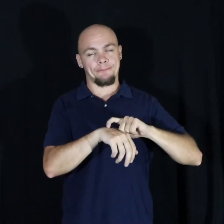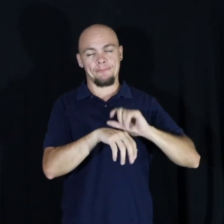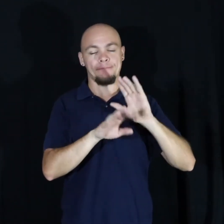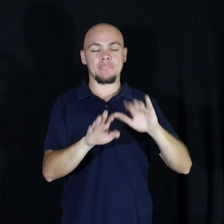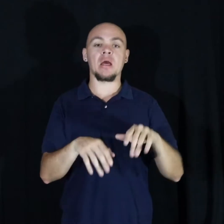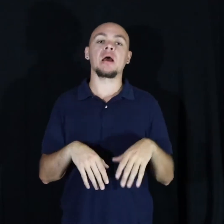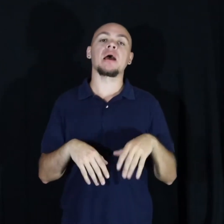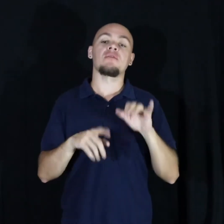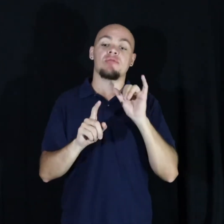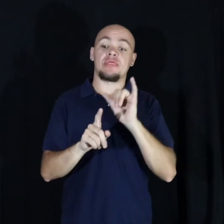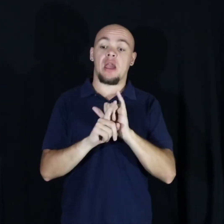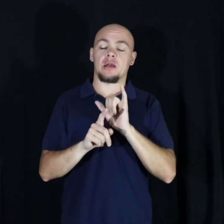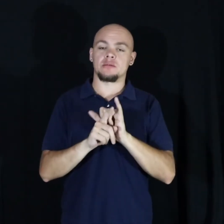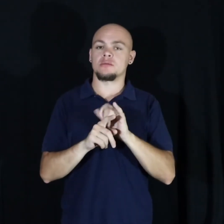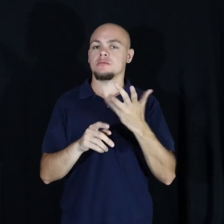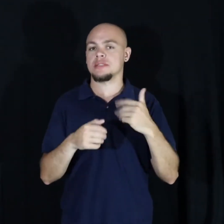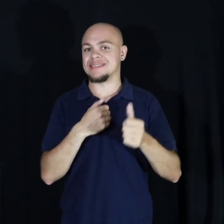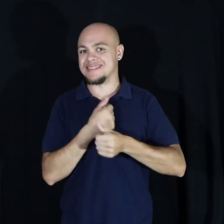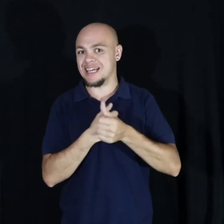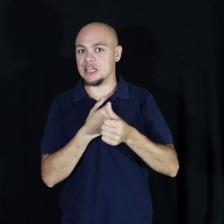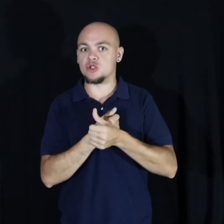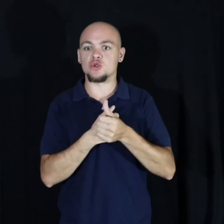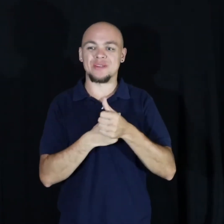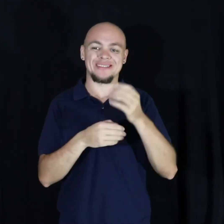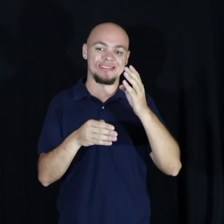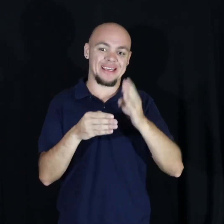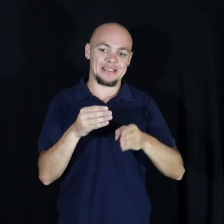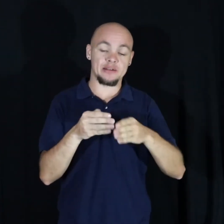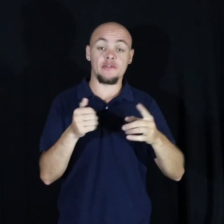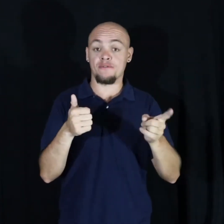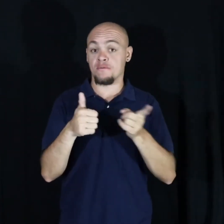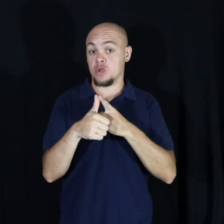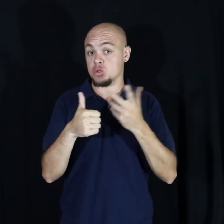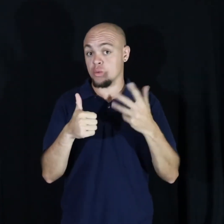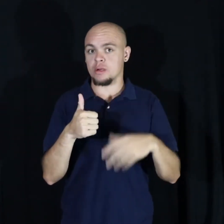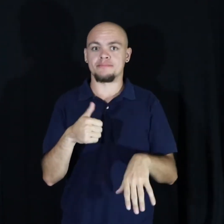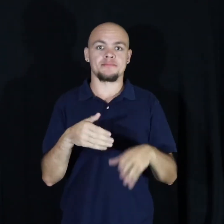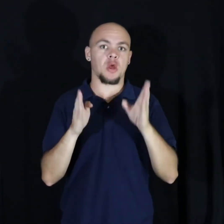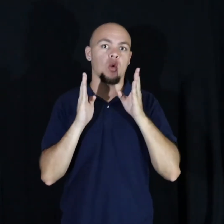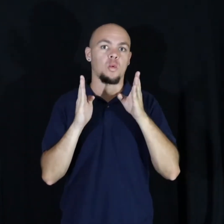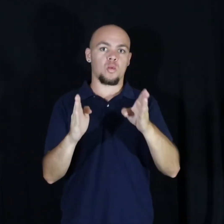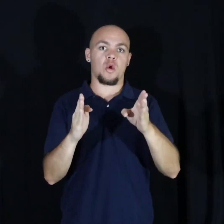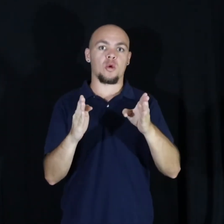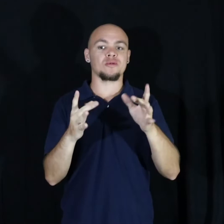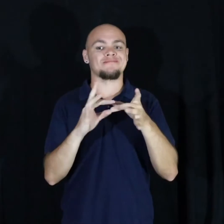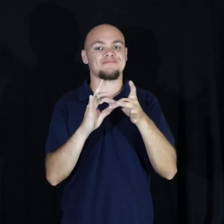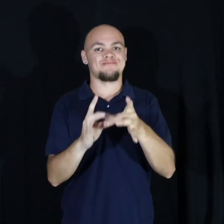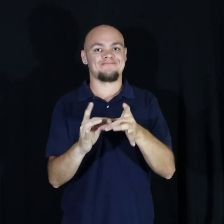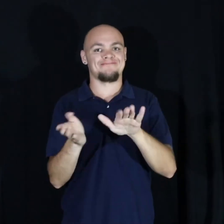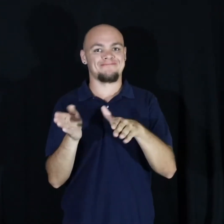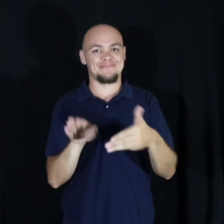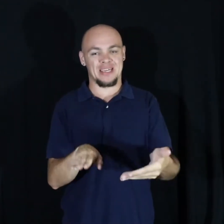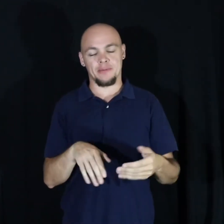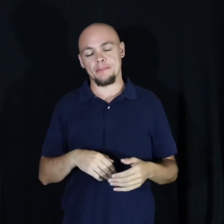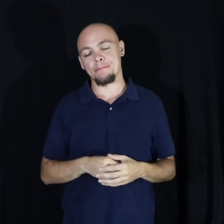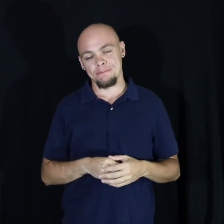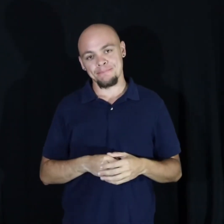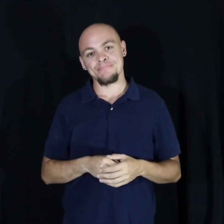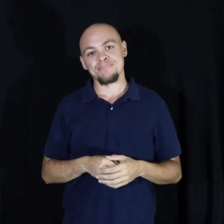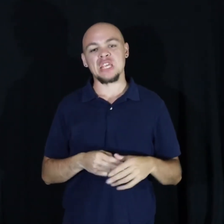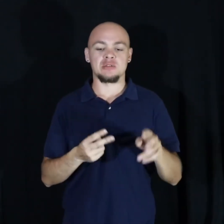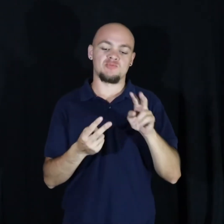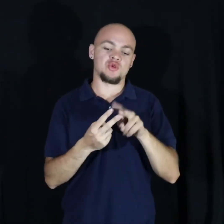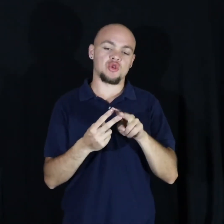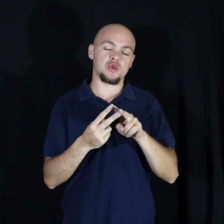put yourself on a road that leads to dangerous, dangerous ends. The first being road-related deaths. Now, road-related deaths can be split into